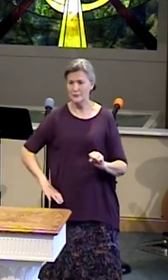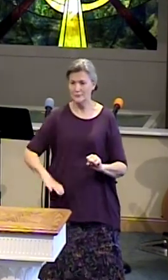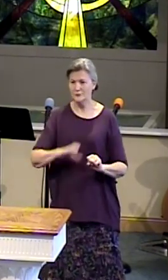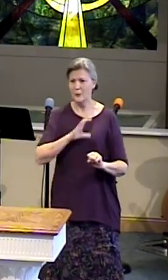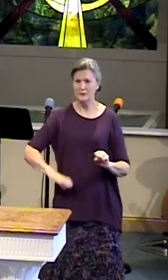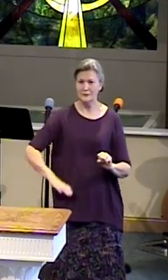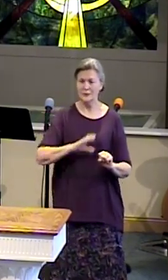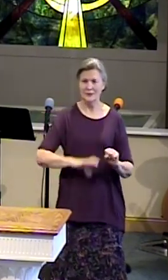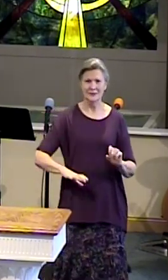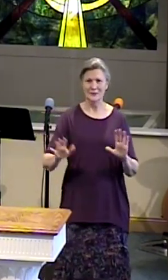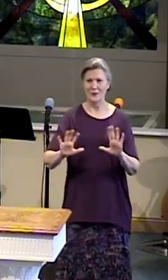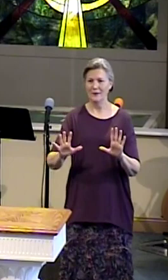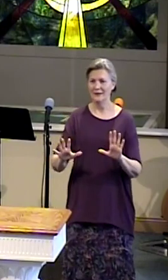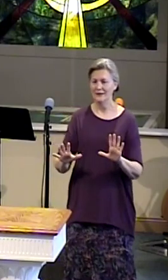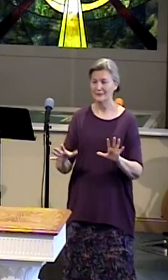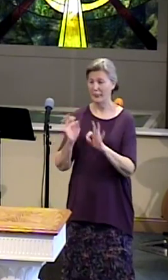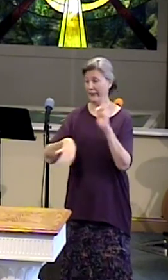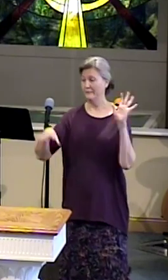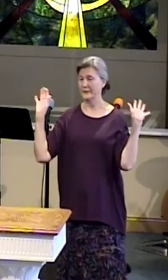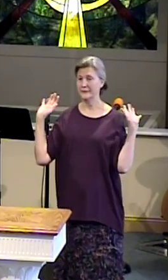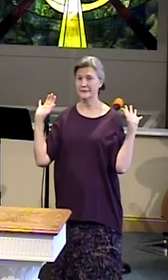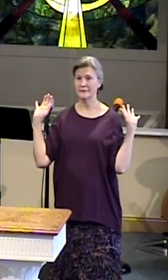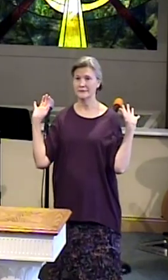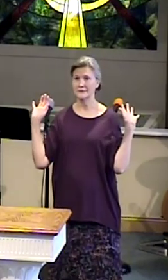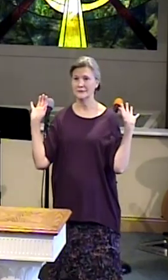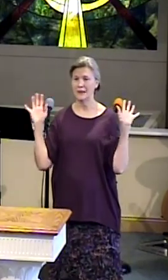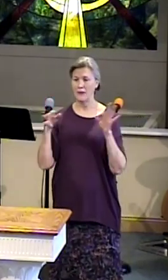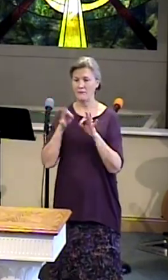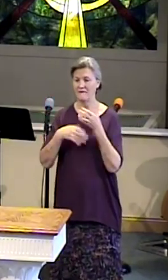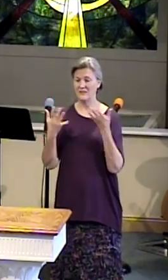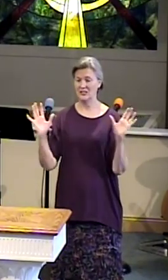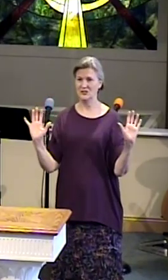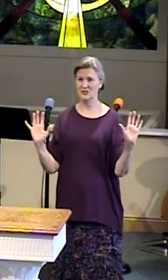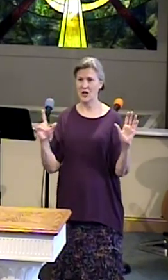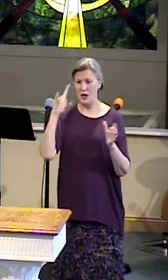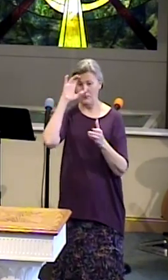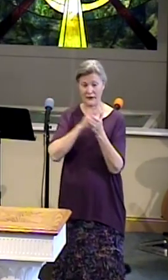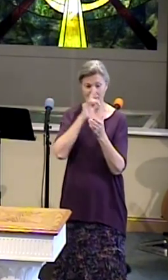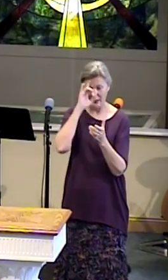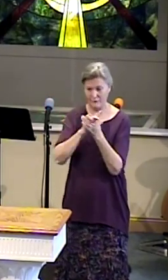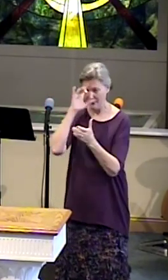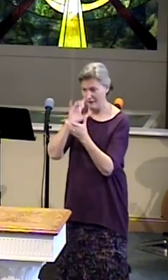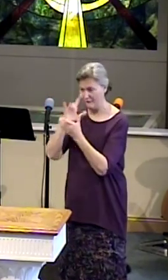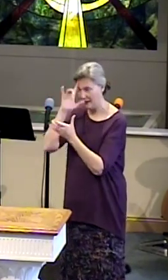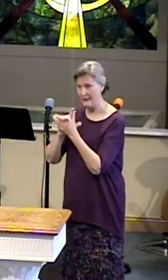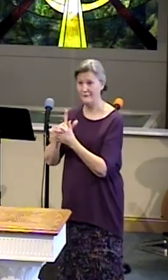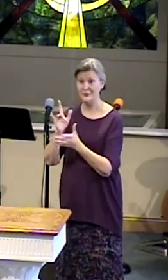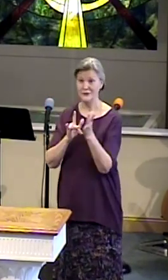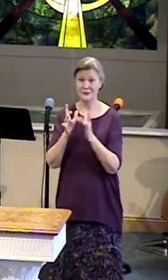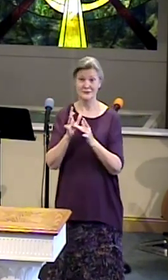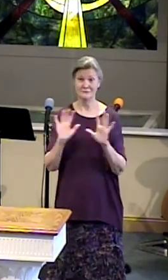There are people that just say, that's all it is. He just said, believe on Jesus, believe on Jesus, believe on Jesus.